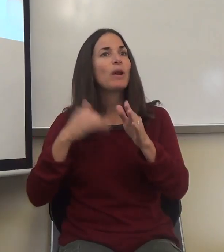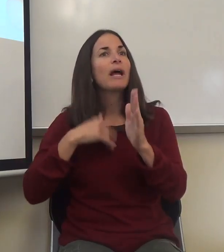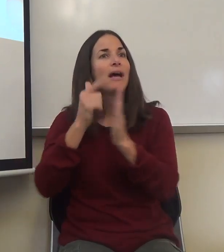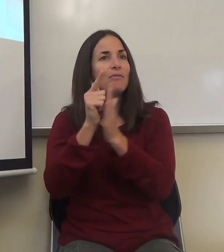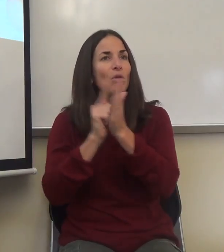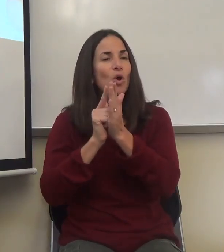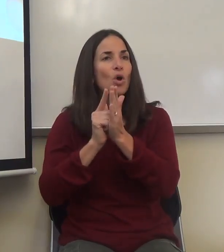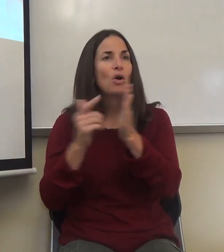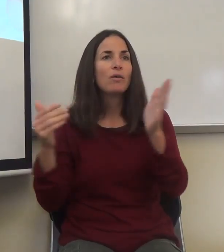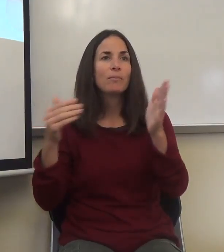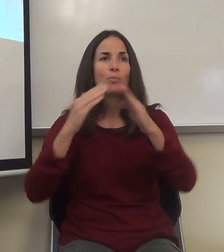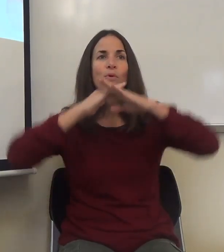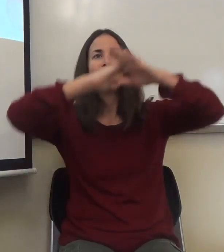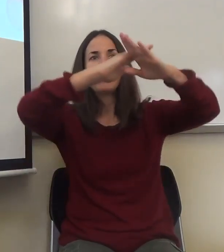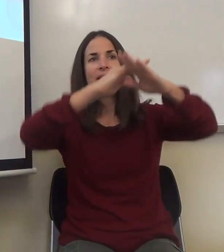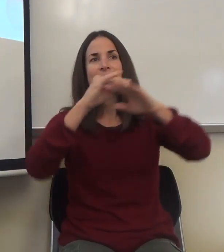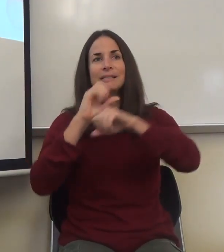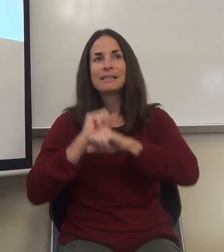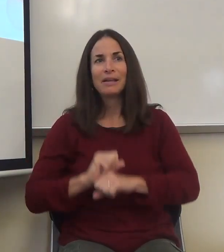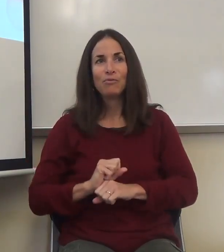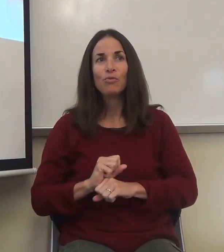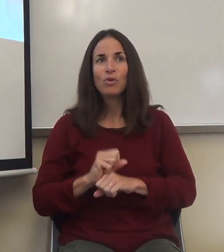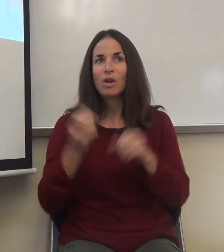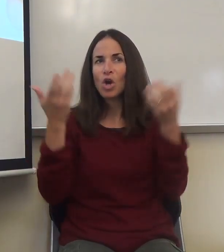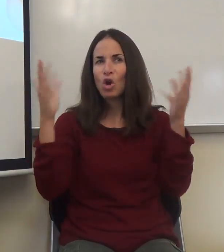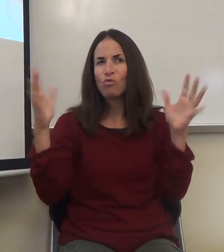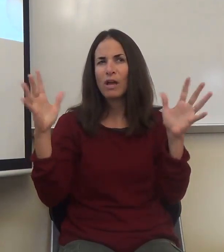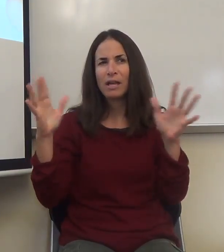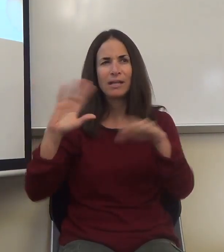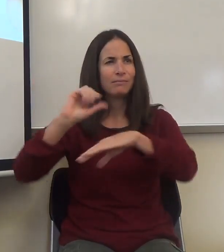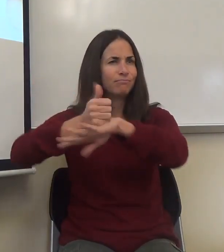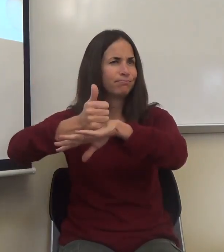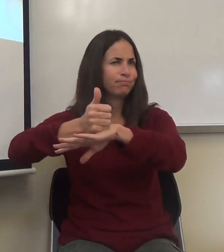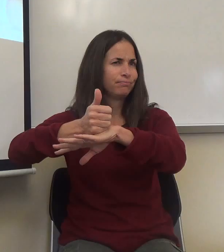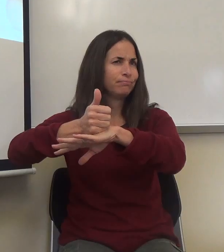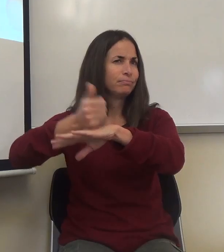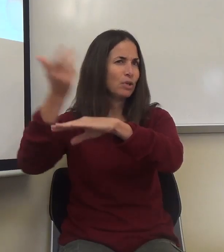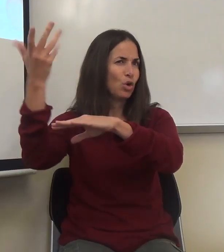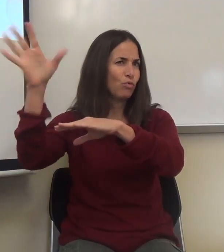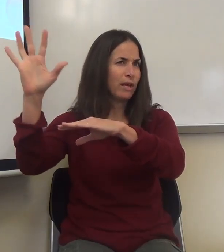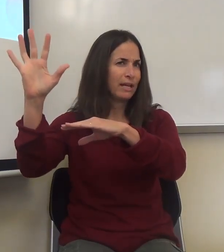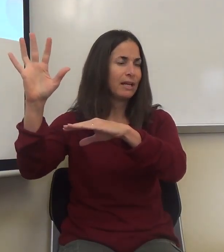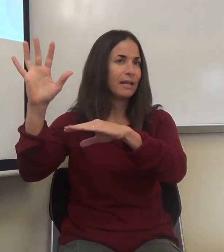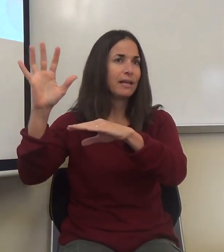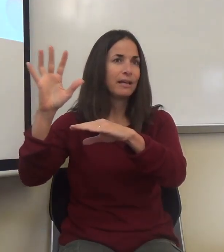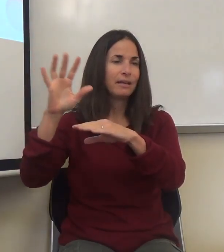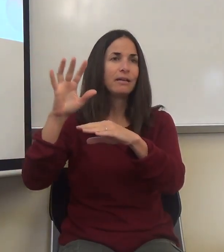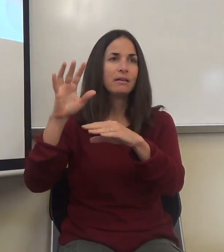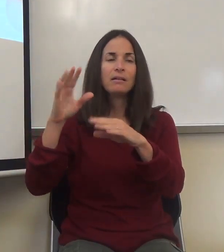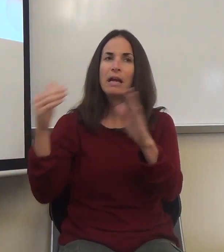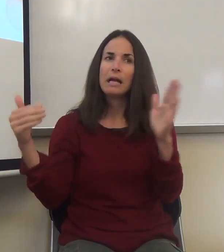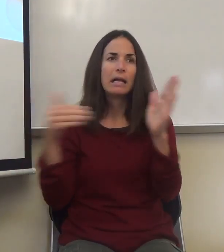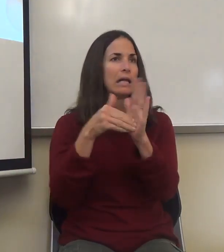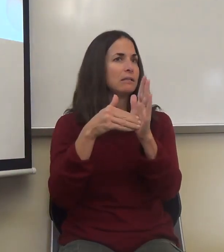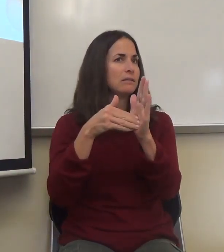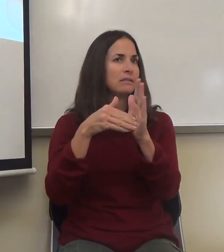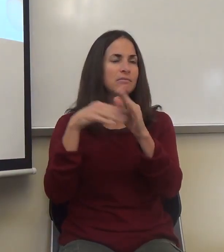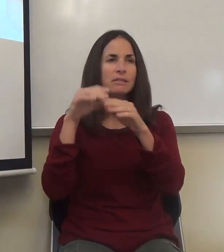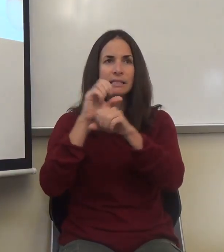What were American women going to do then? Were they trying Well, to and lobby? that's what I'm saying. This was a